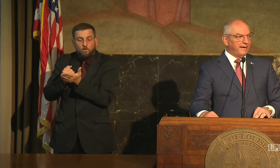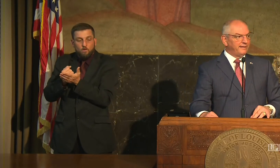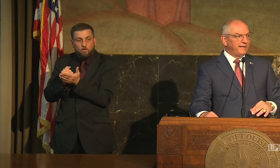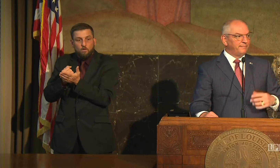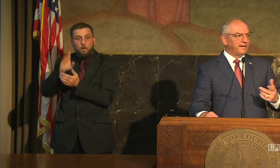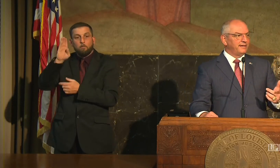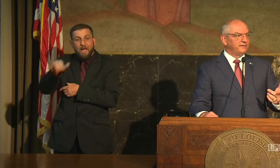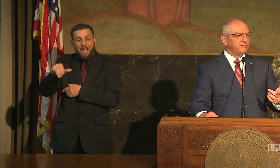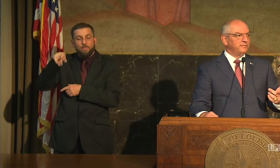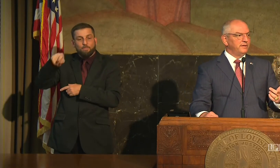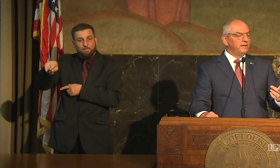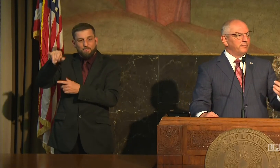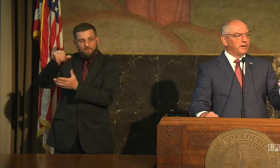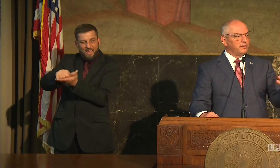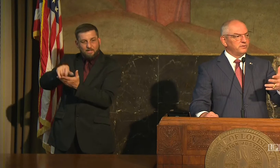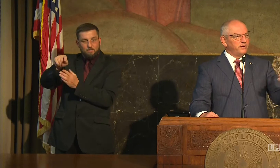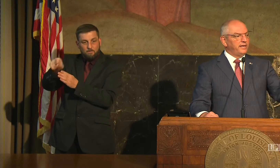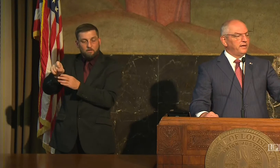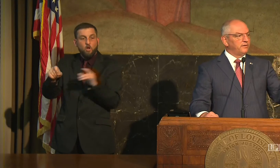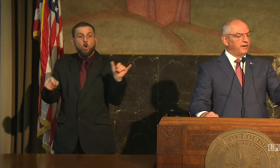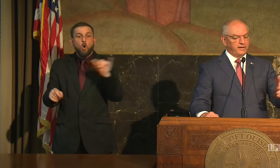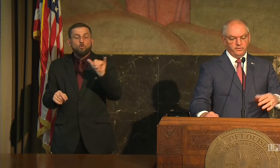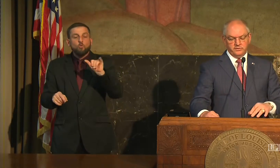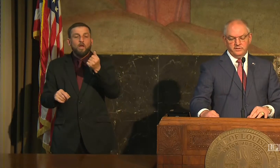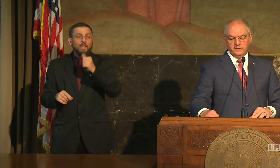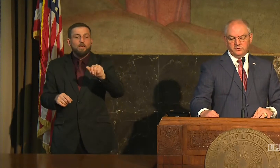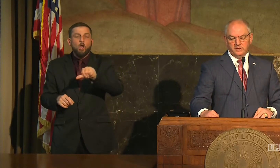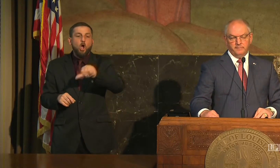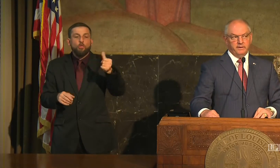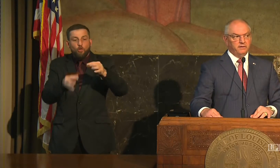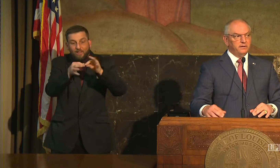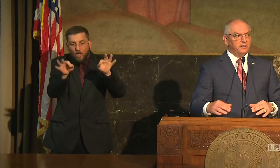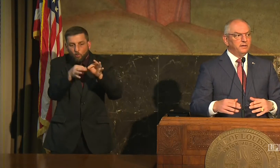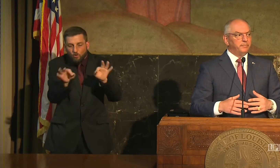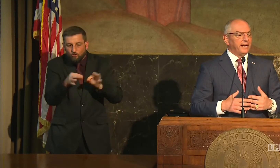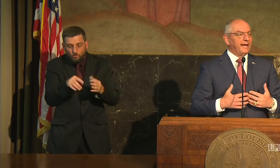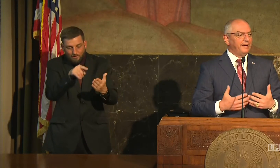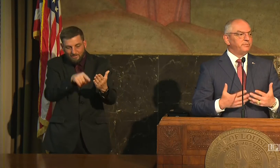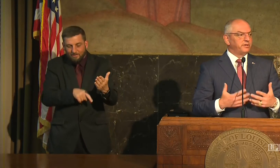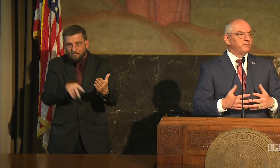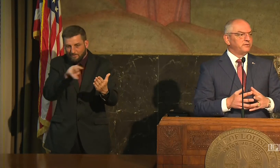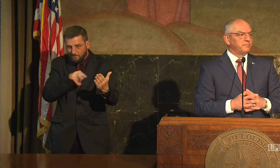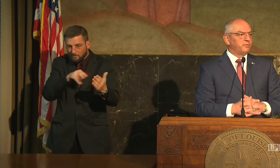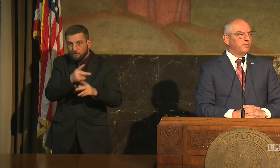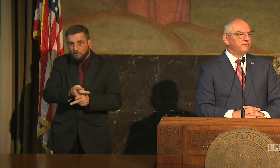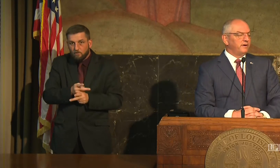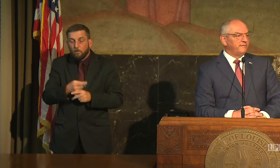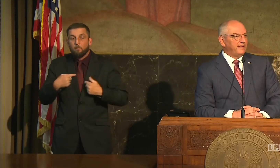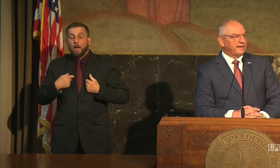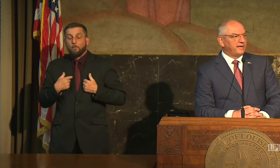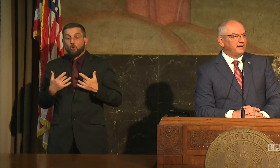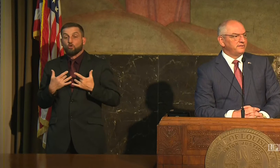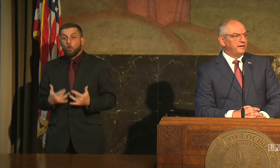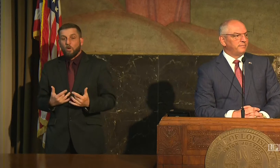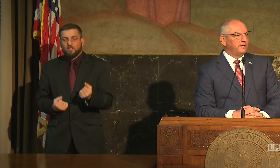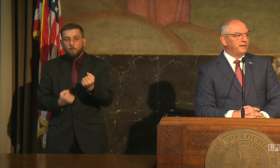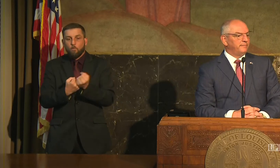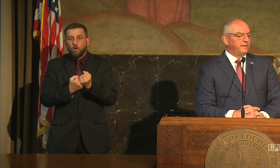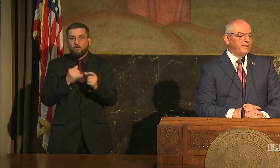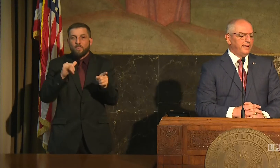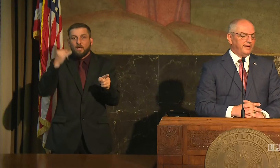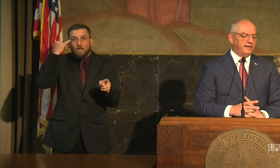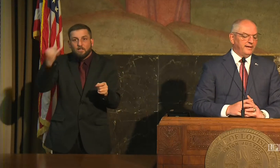generated by that mechanism, but also any other language that's in the bill. But I am generally supportive of that